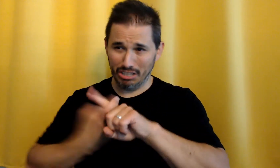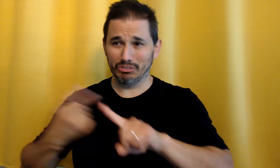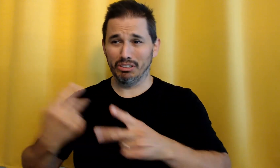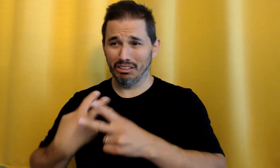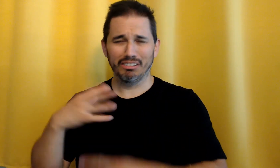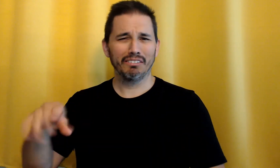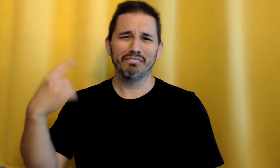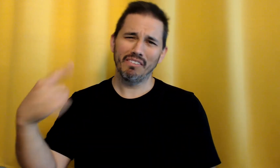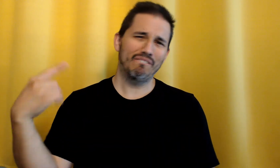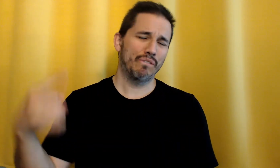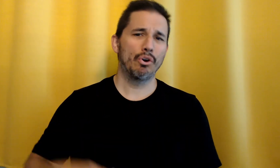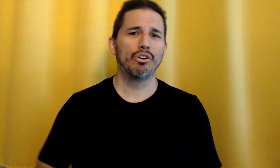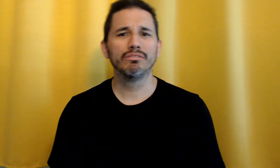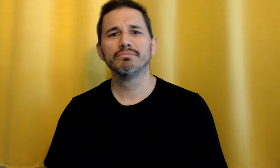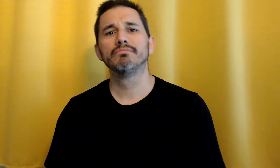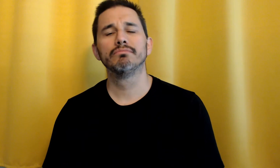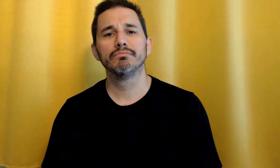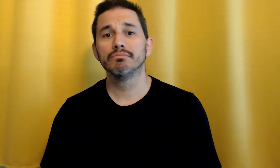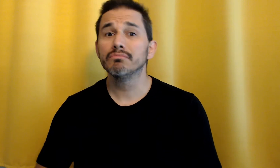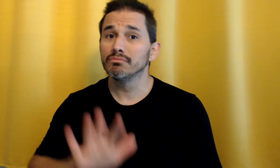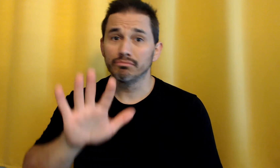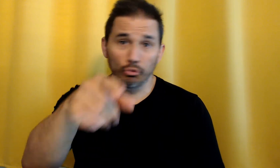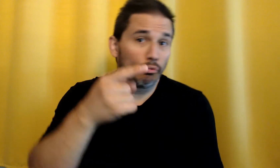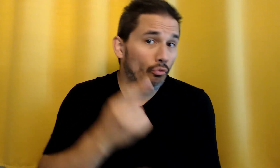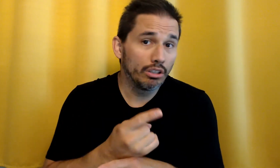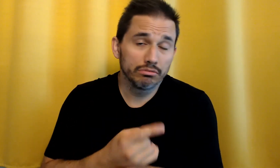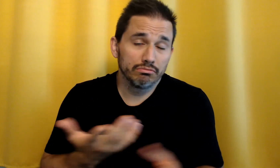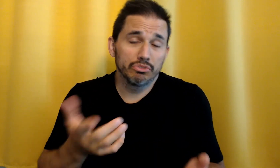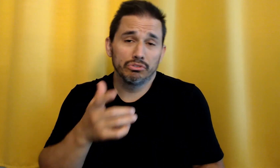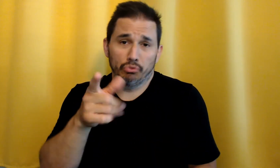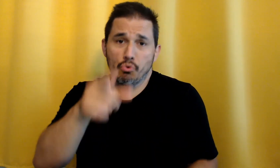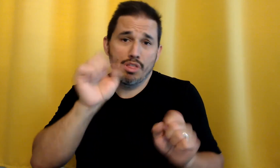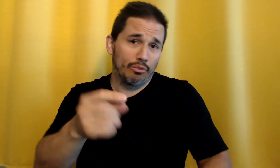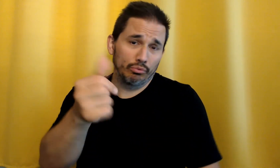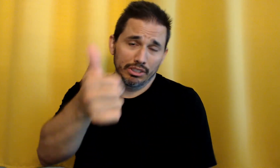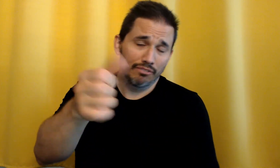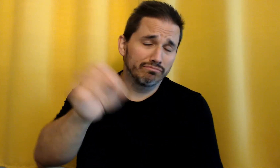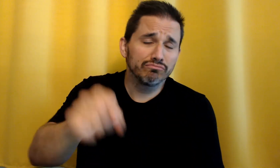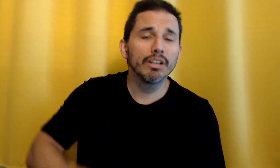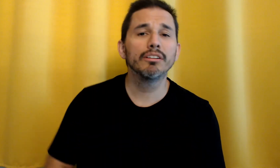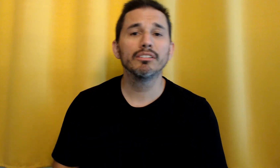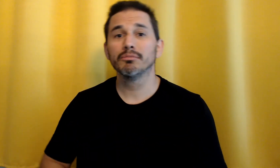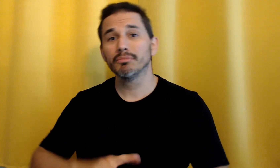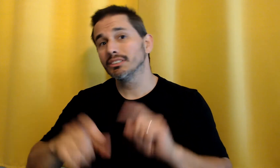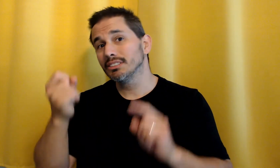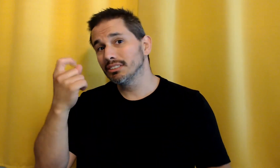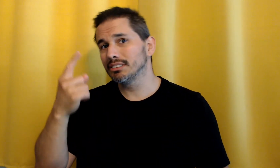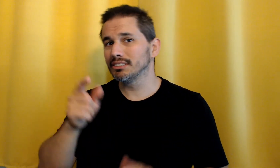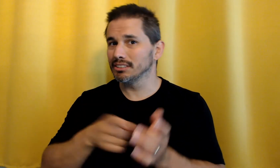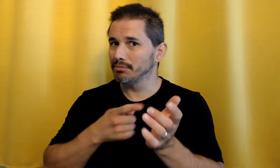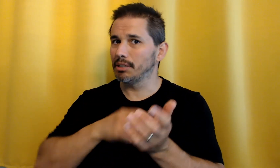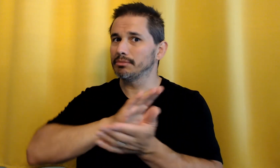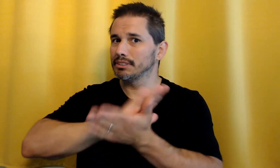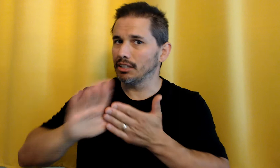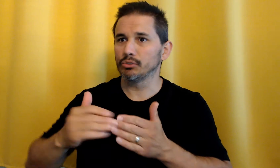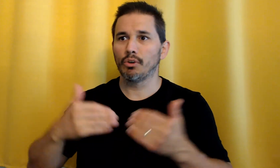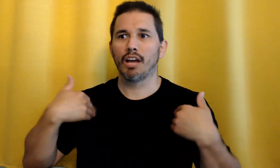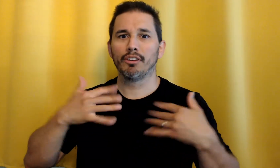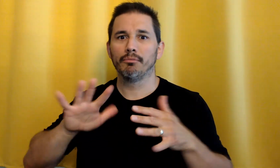I can unlock a door. What's the point in having it unlock automatically for me? Well, you'd be right. You can just do it yourself. But the thing is,